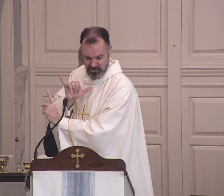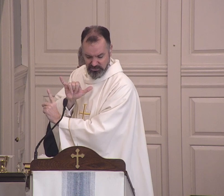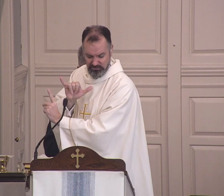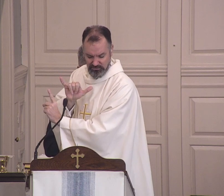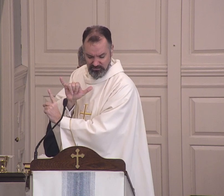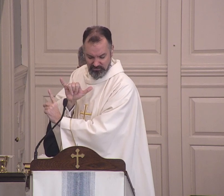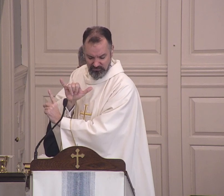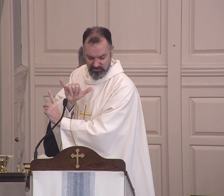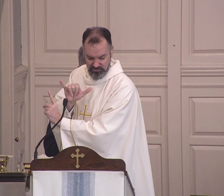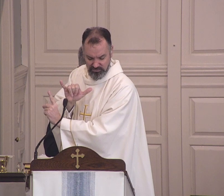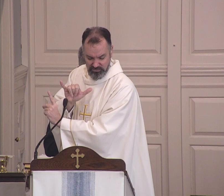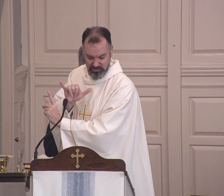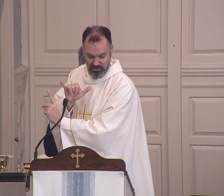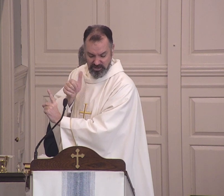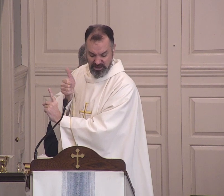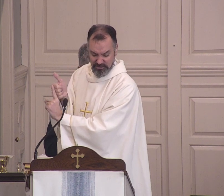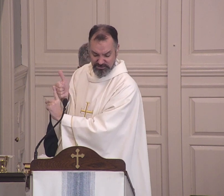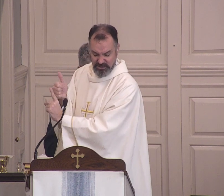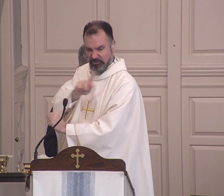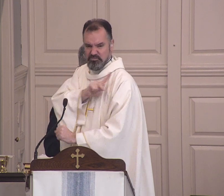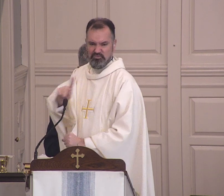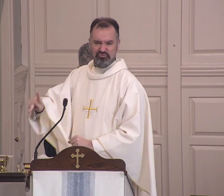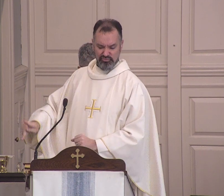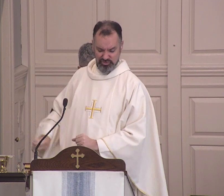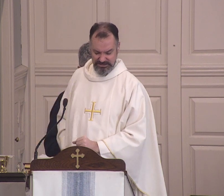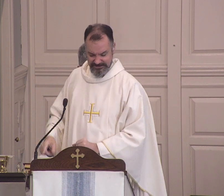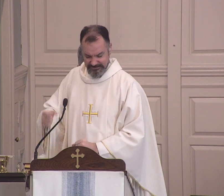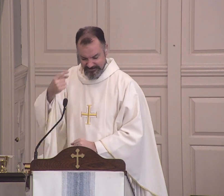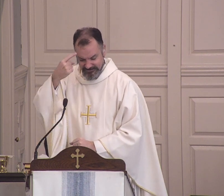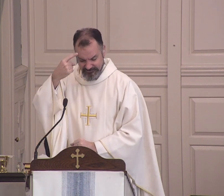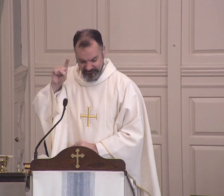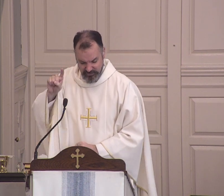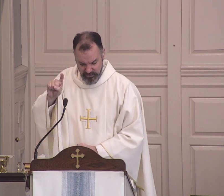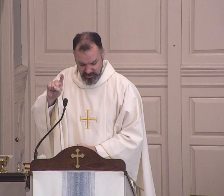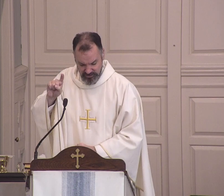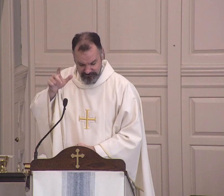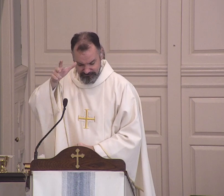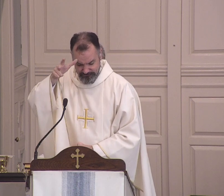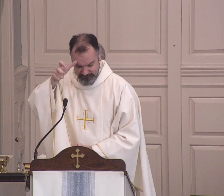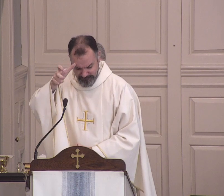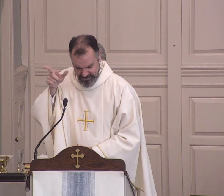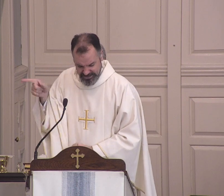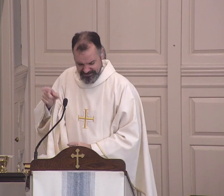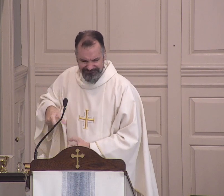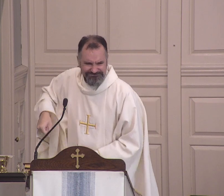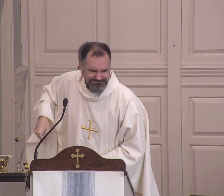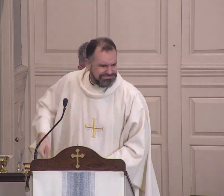and by the prince of demons, he drives out demons.